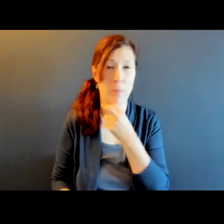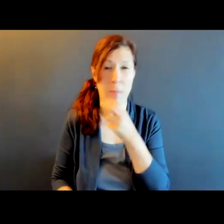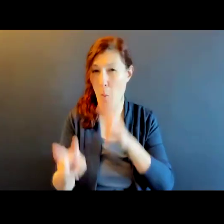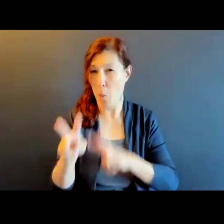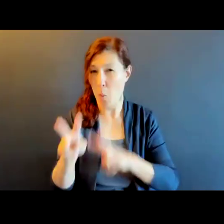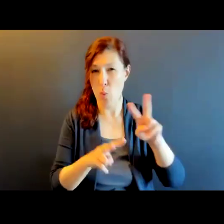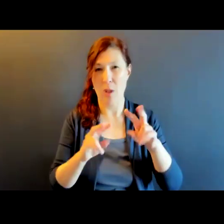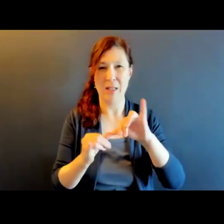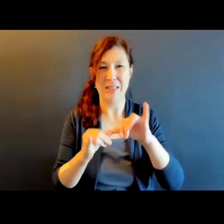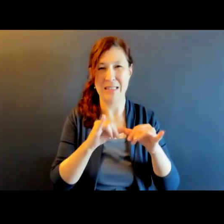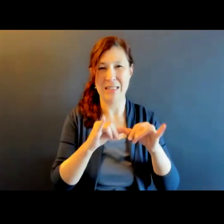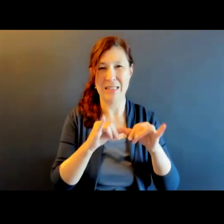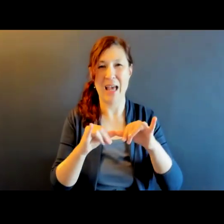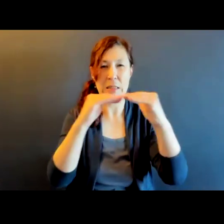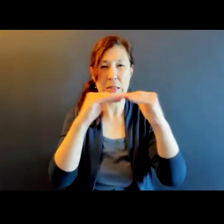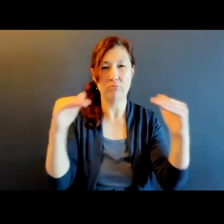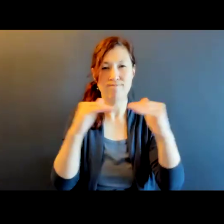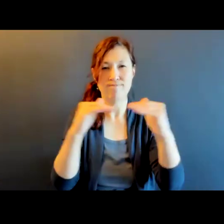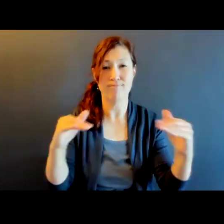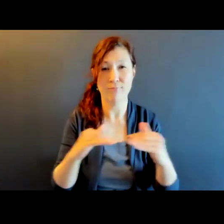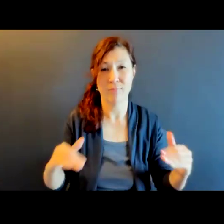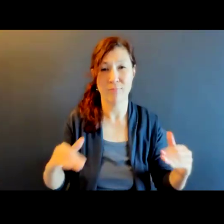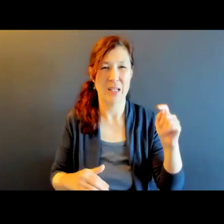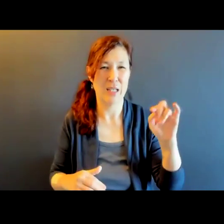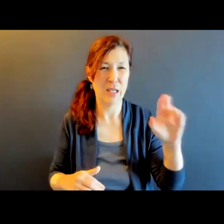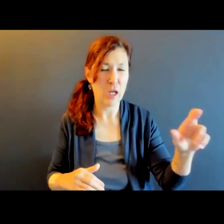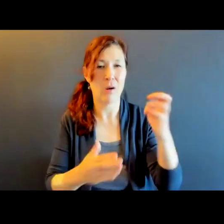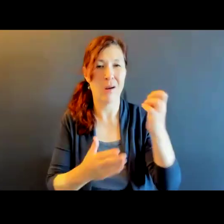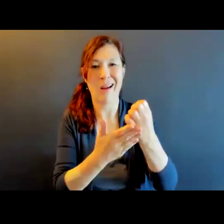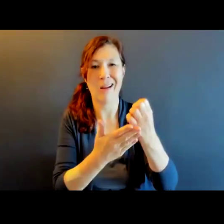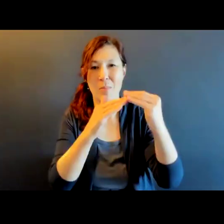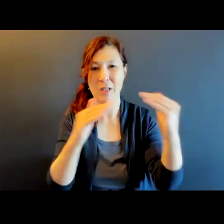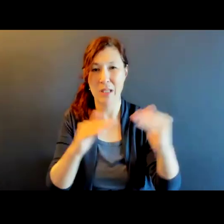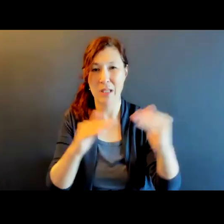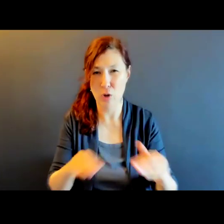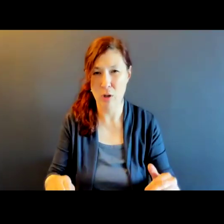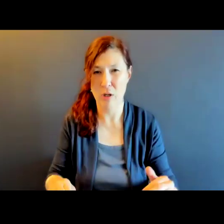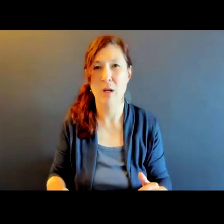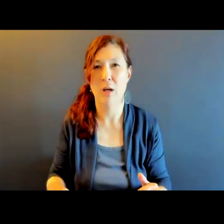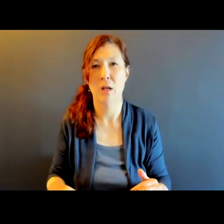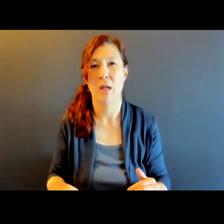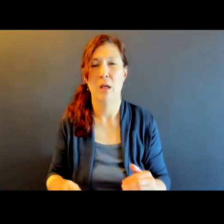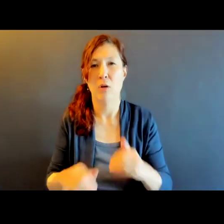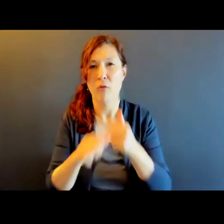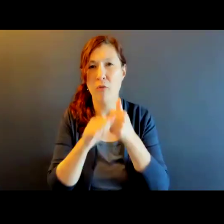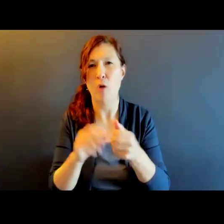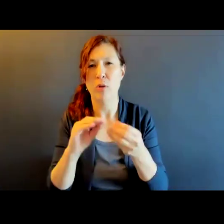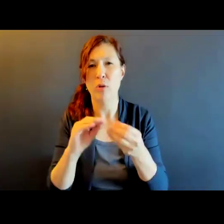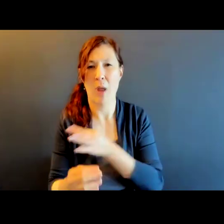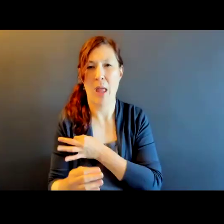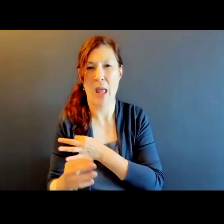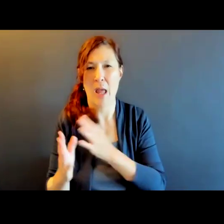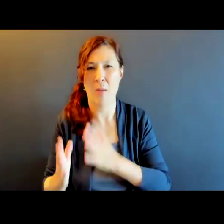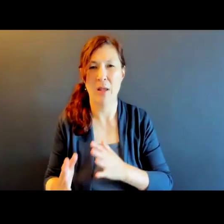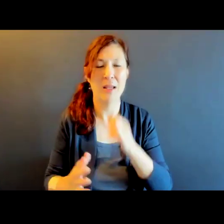of socioeconomic tiers, but a number of applicants rather than the city's population of students in